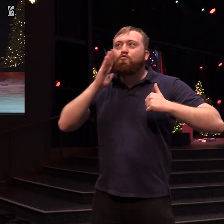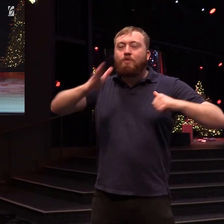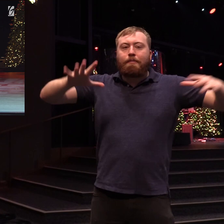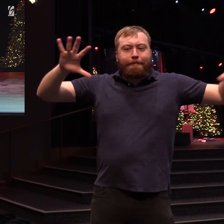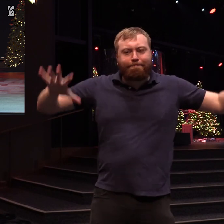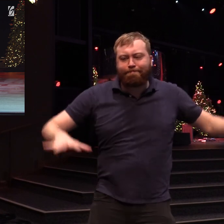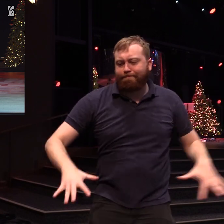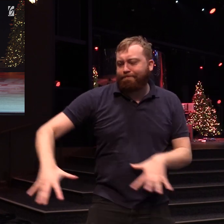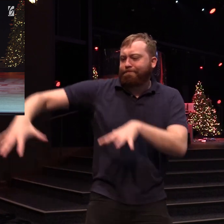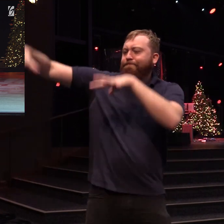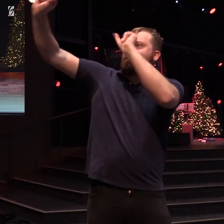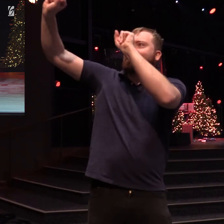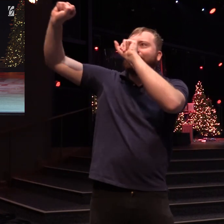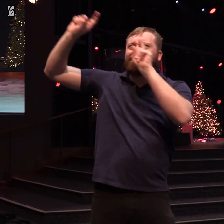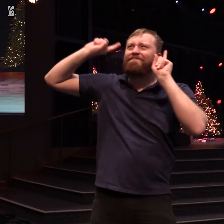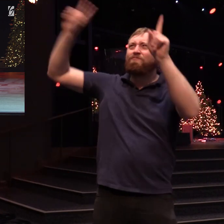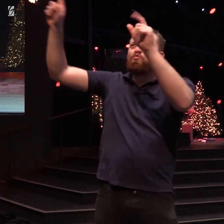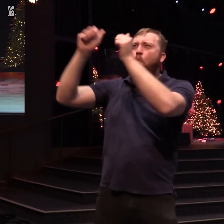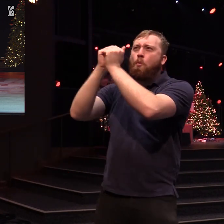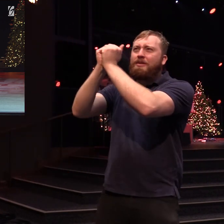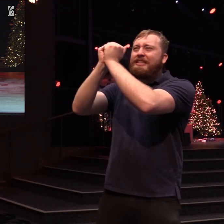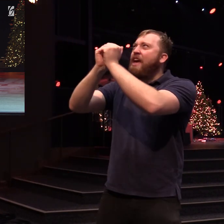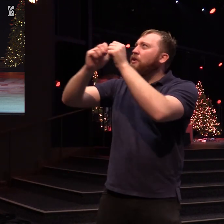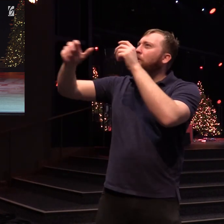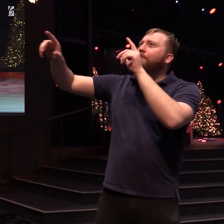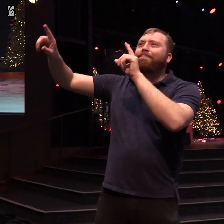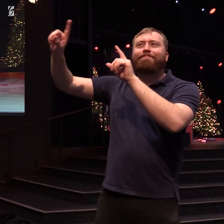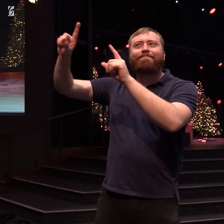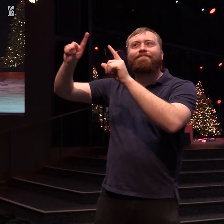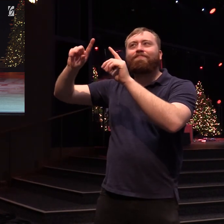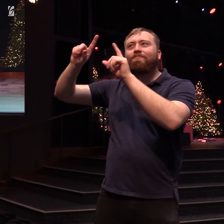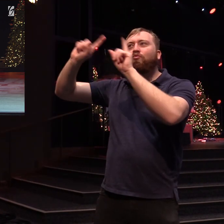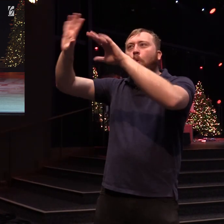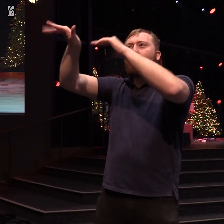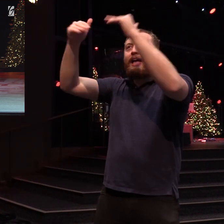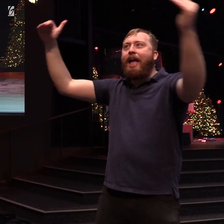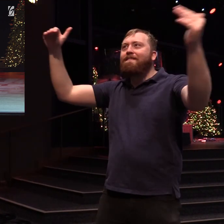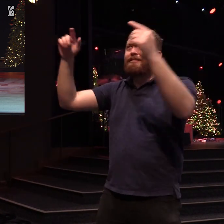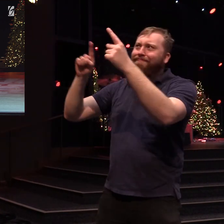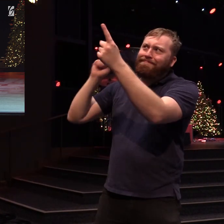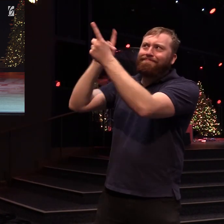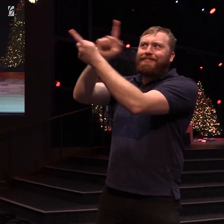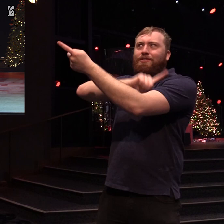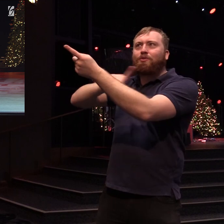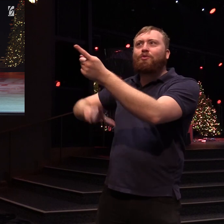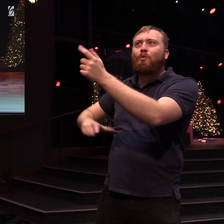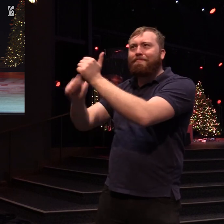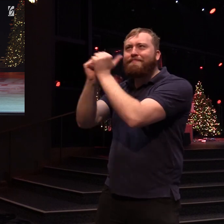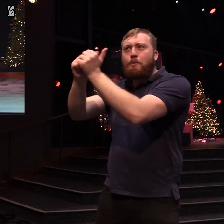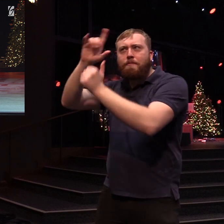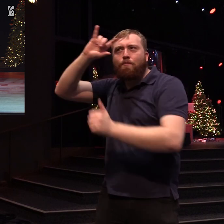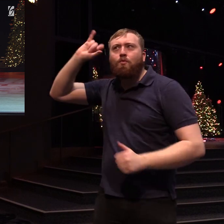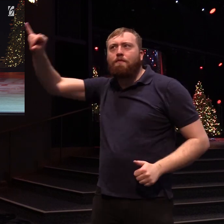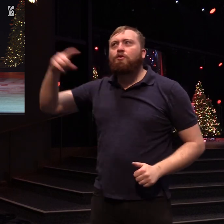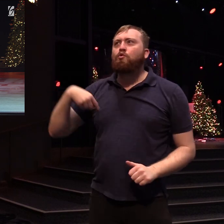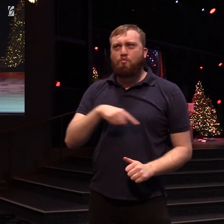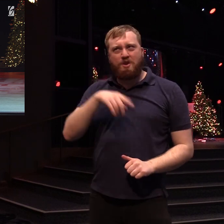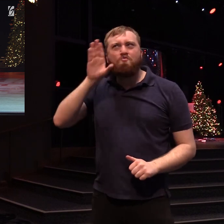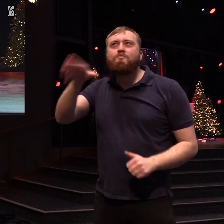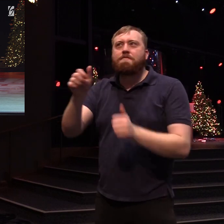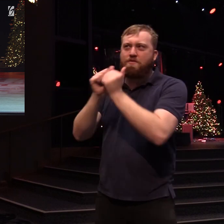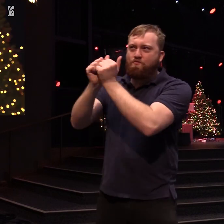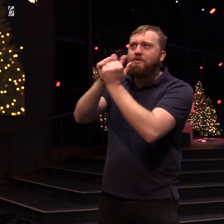together with them in the clouds to meet the Lord forever. And so we will be with the